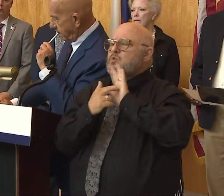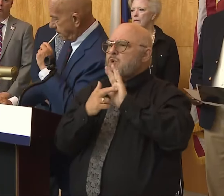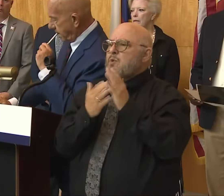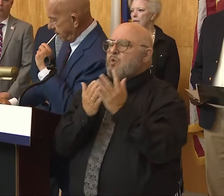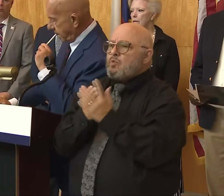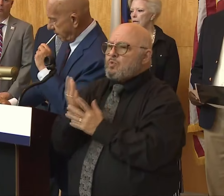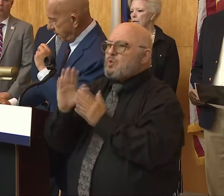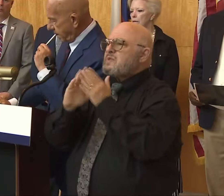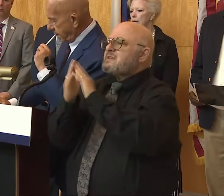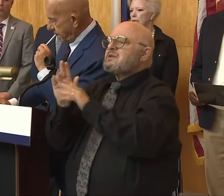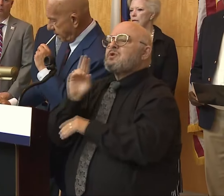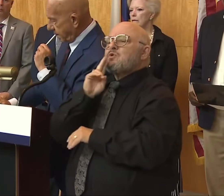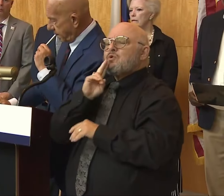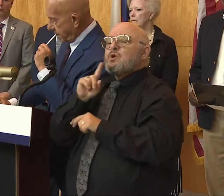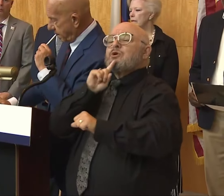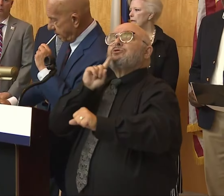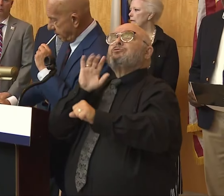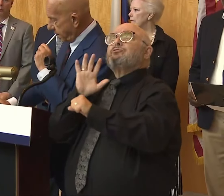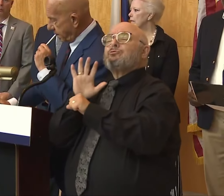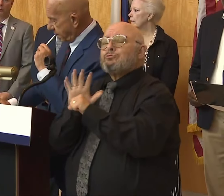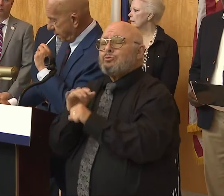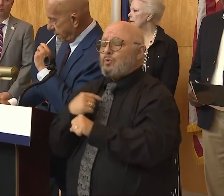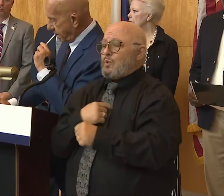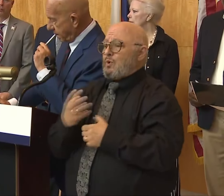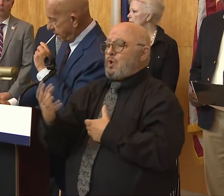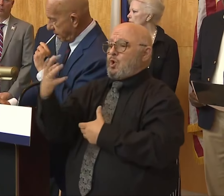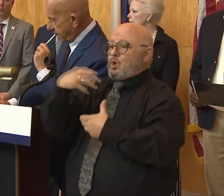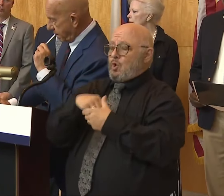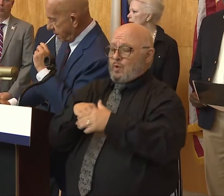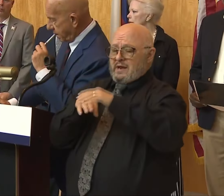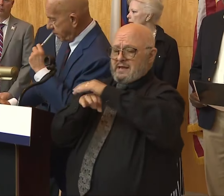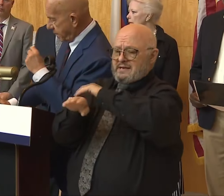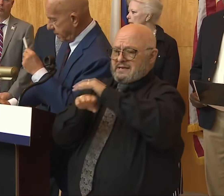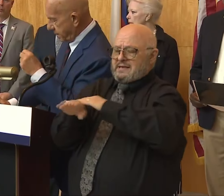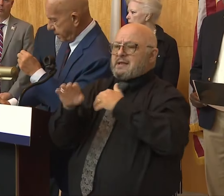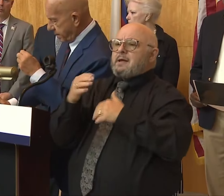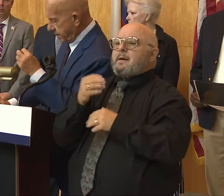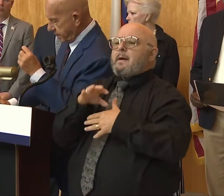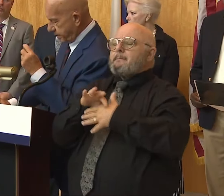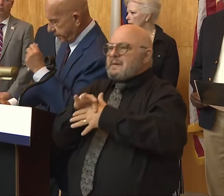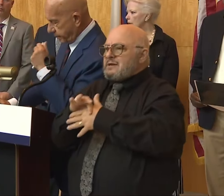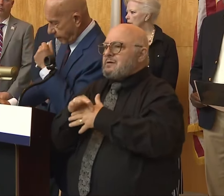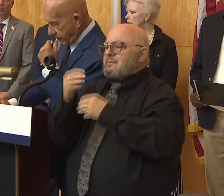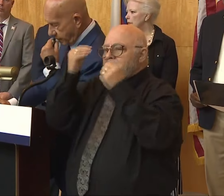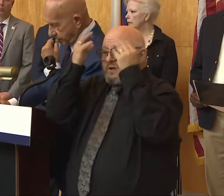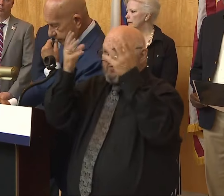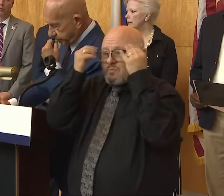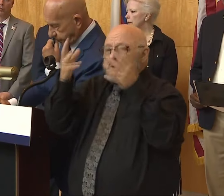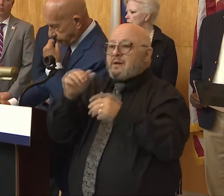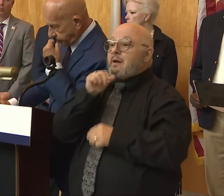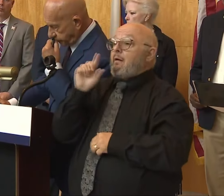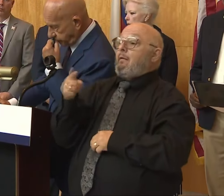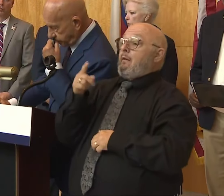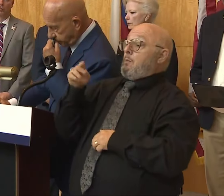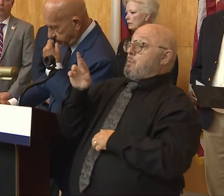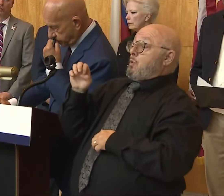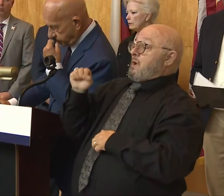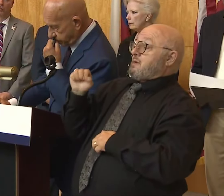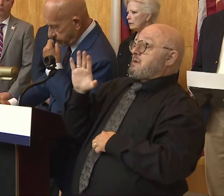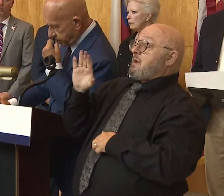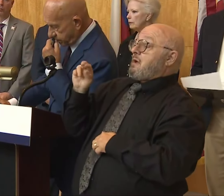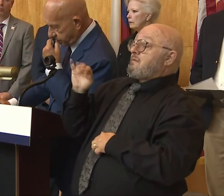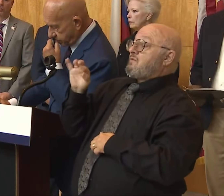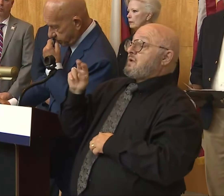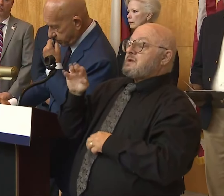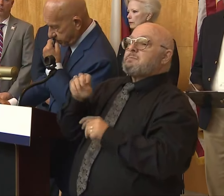Houston to ensure that we're including accessible content, not just through press conferences, but on social media